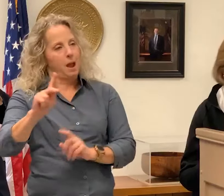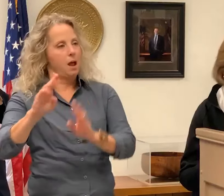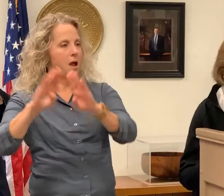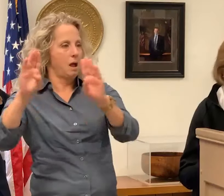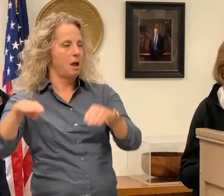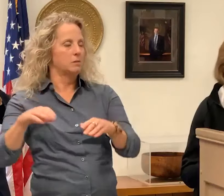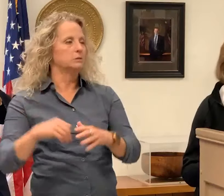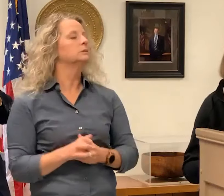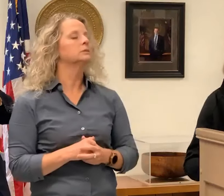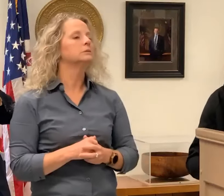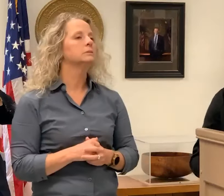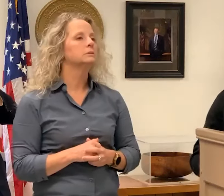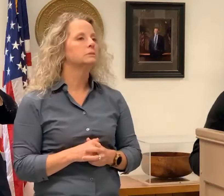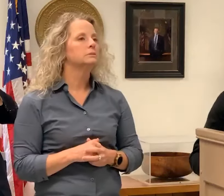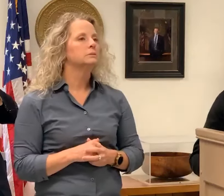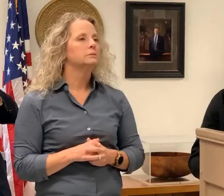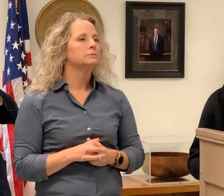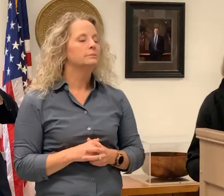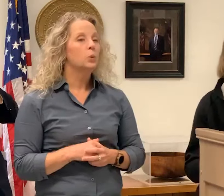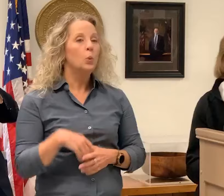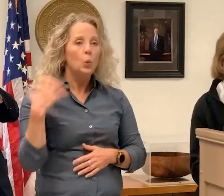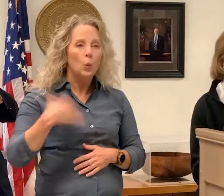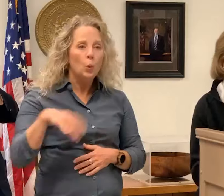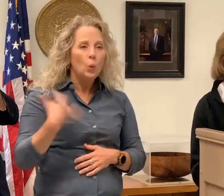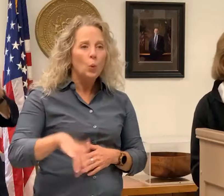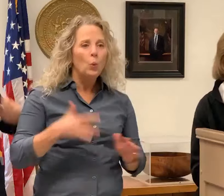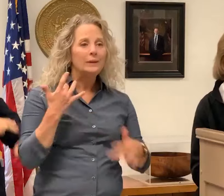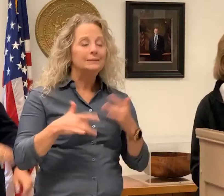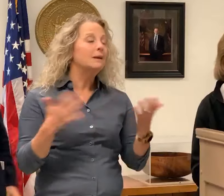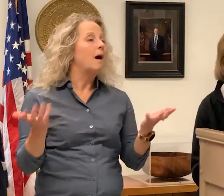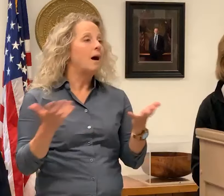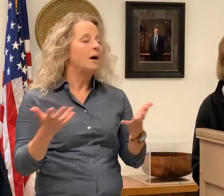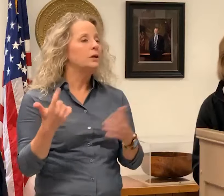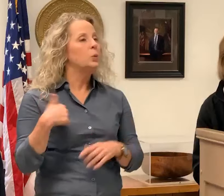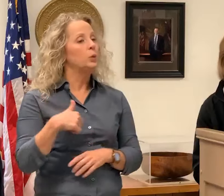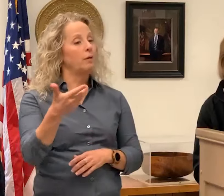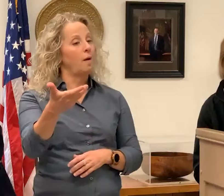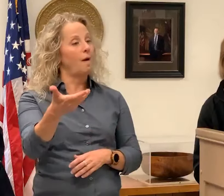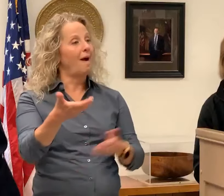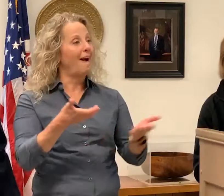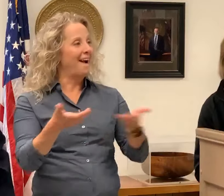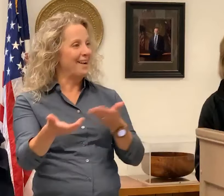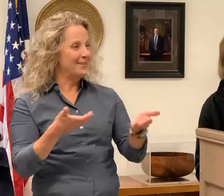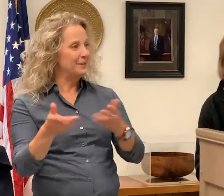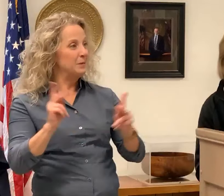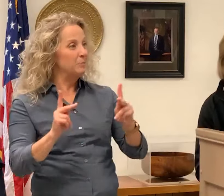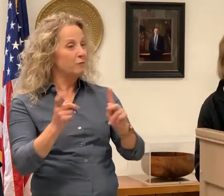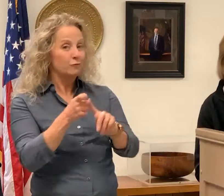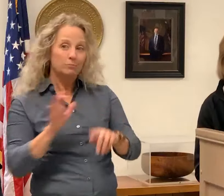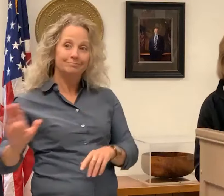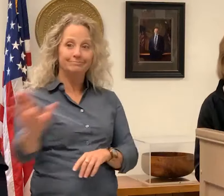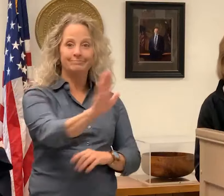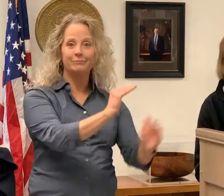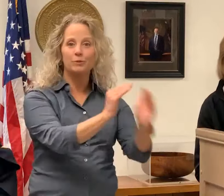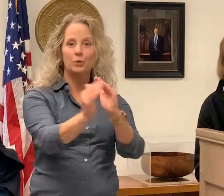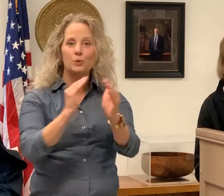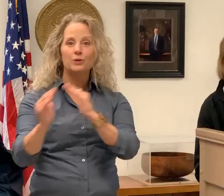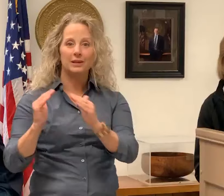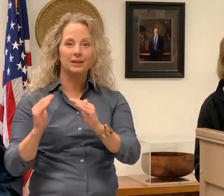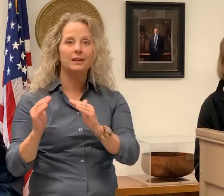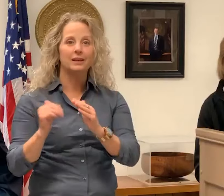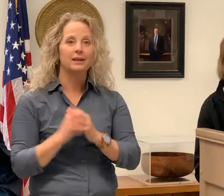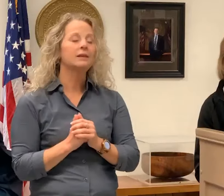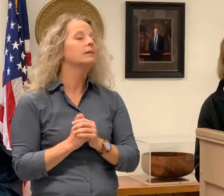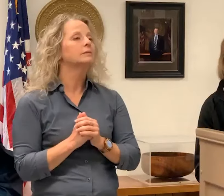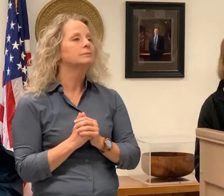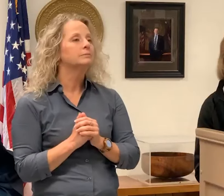way. Something that I'm very excited about is that we are hiring people in the community to